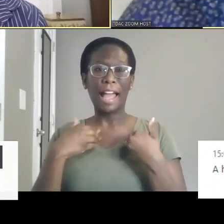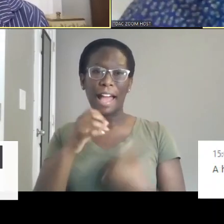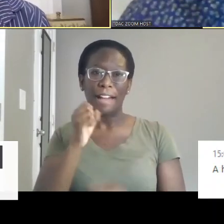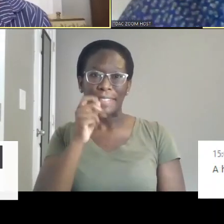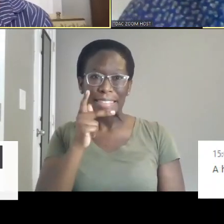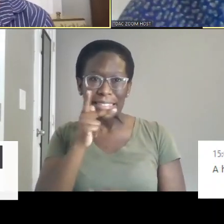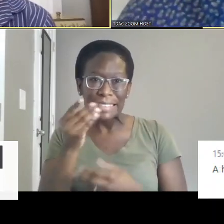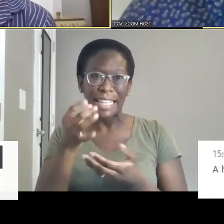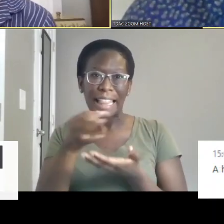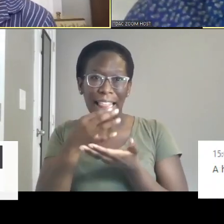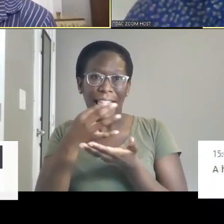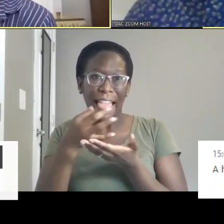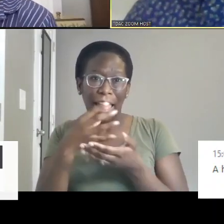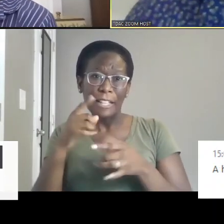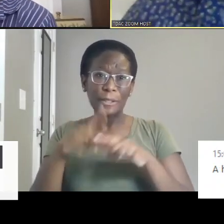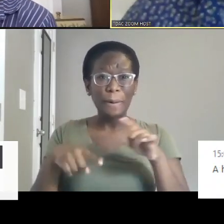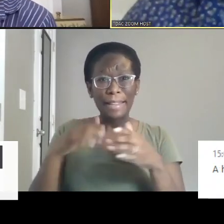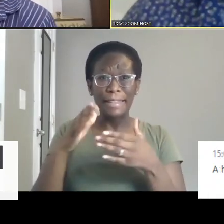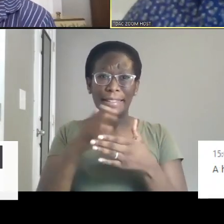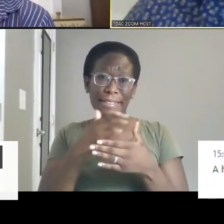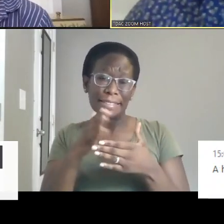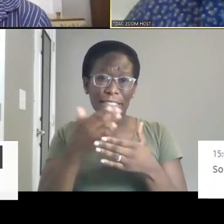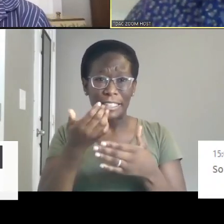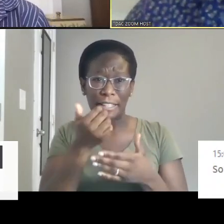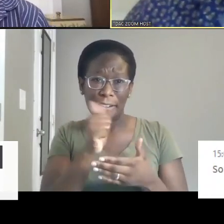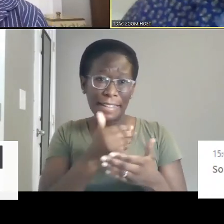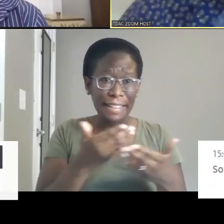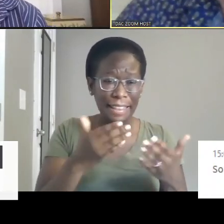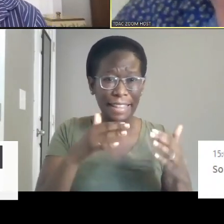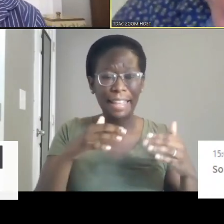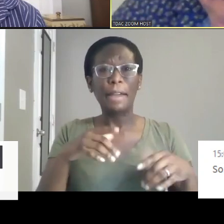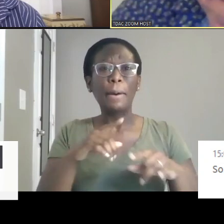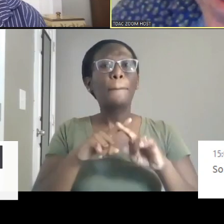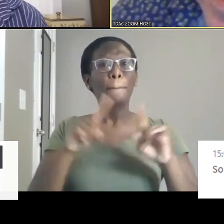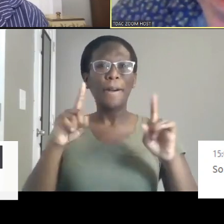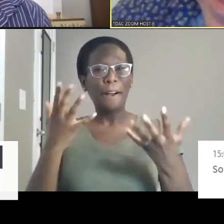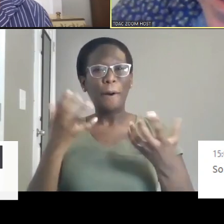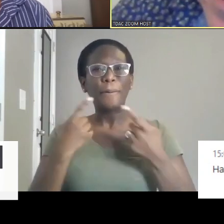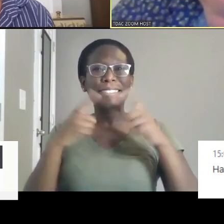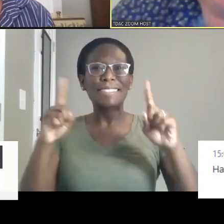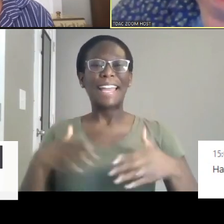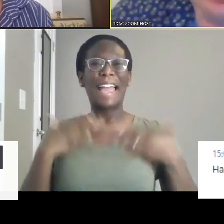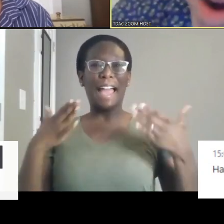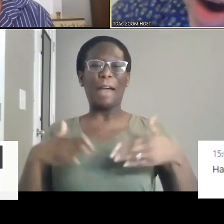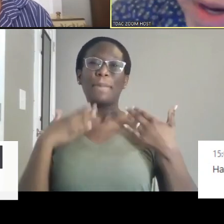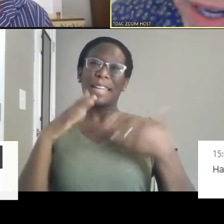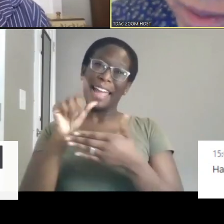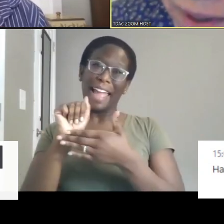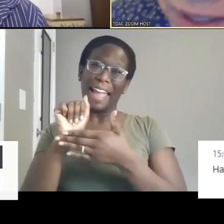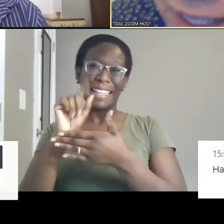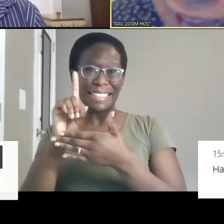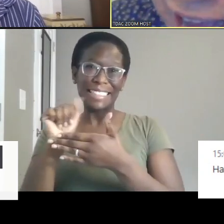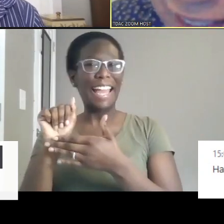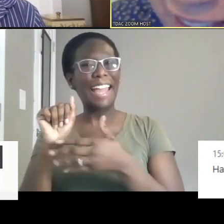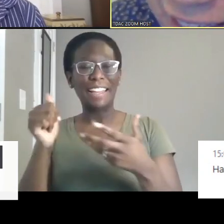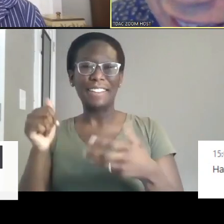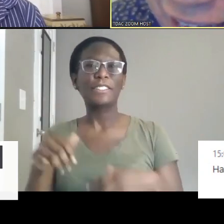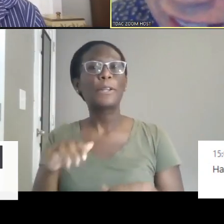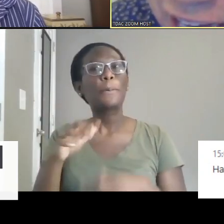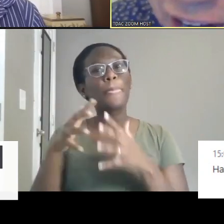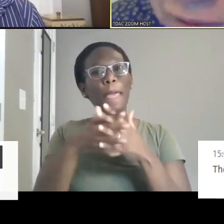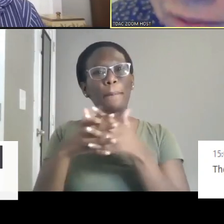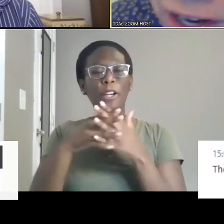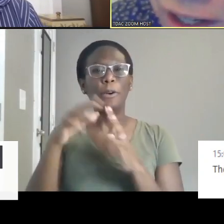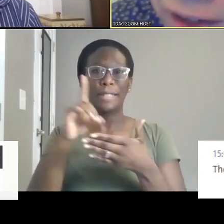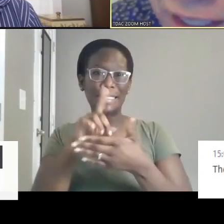share anything for the ADA, but happy ADA, and thanks for inviting me. The American with Disabilities Act,